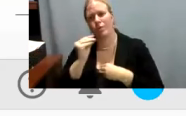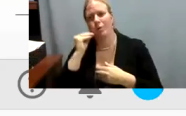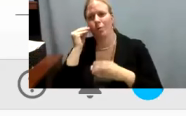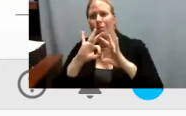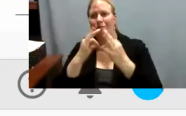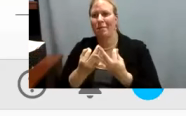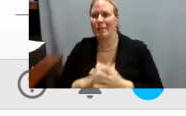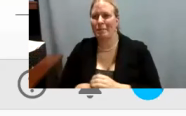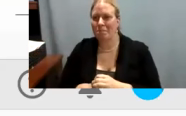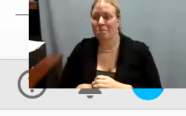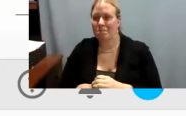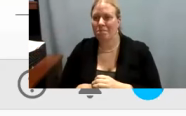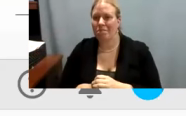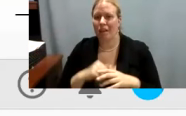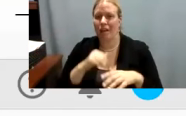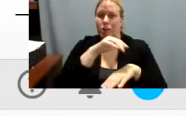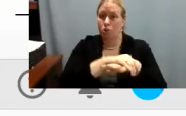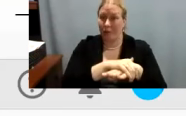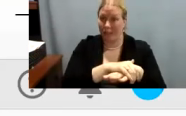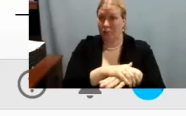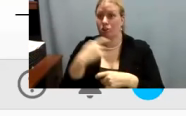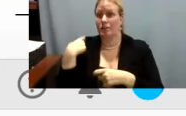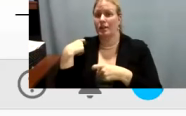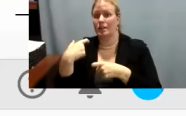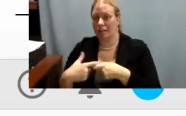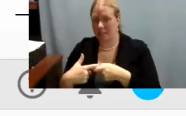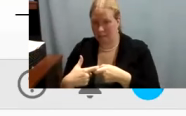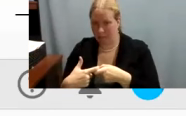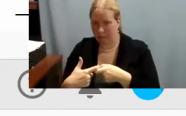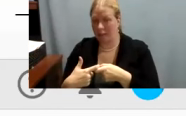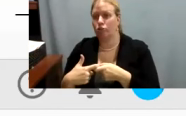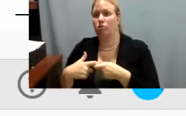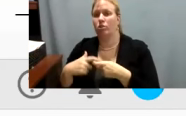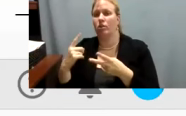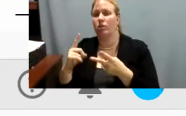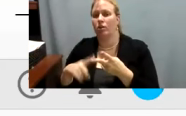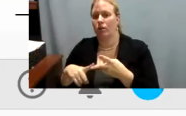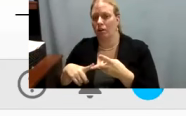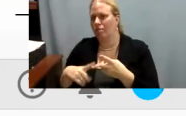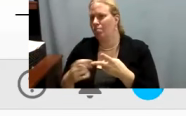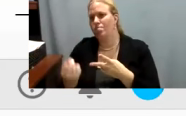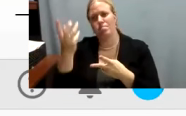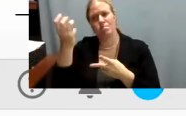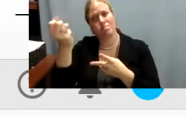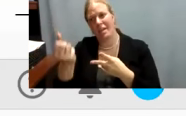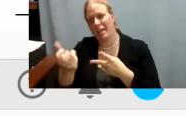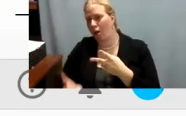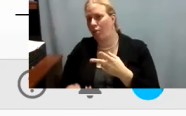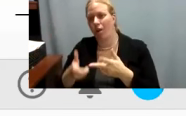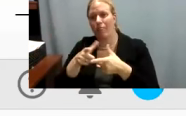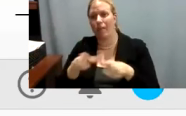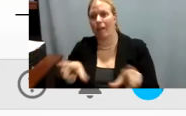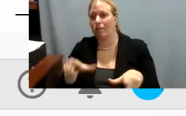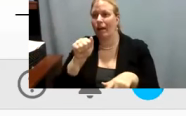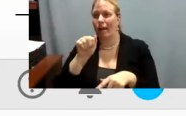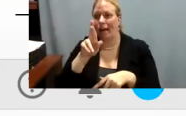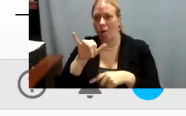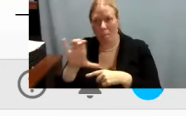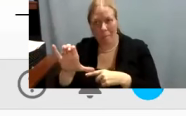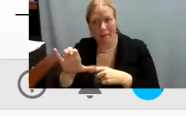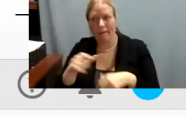we will do these in english spanish and then on the digital platform we'll have them on a number of other languages including arabic and chinese